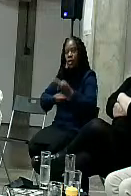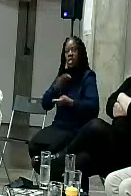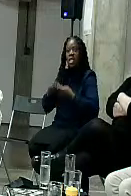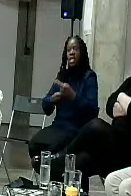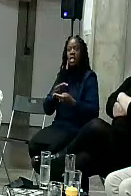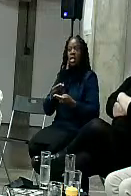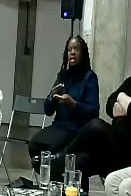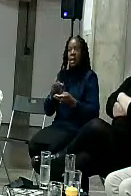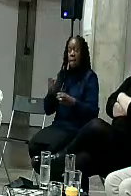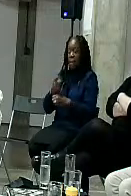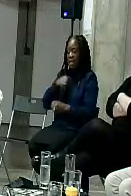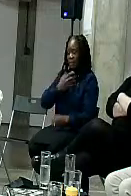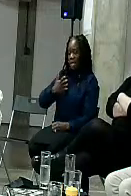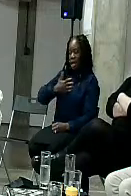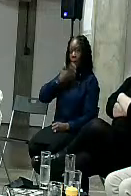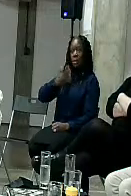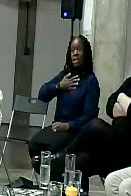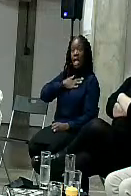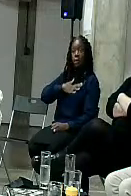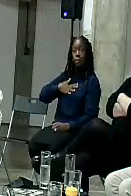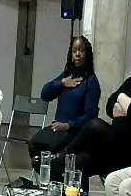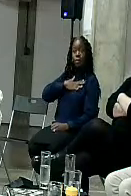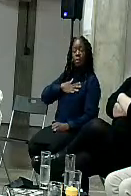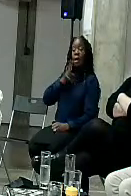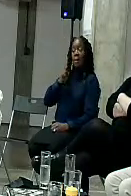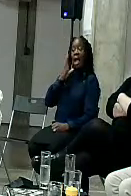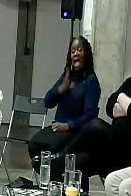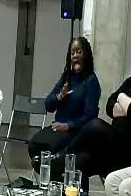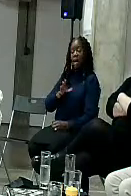It upsets me, but it has to be said.